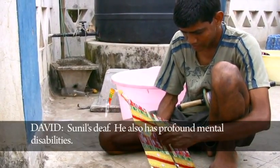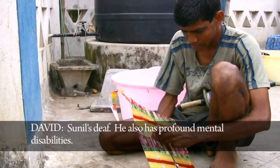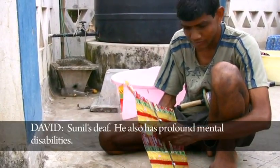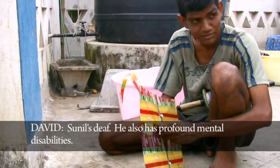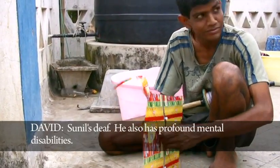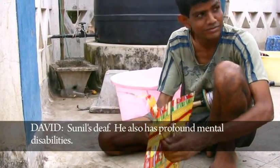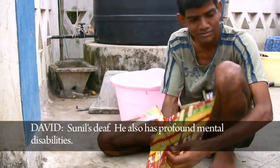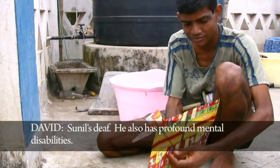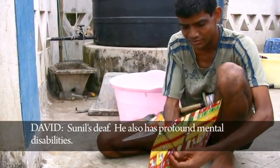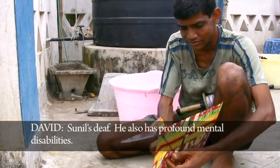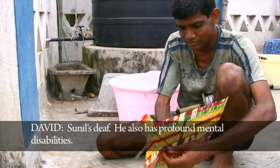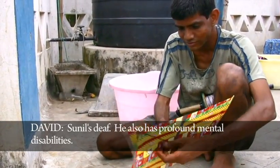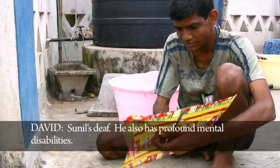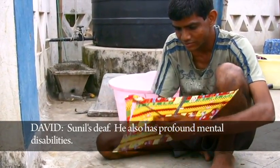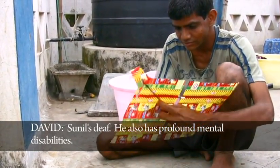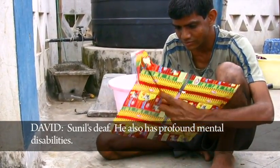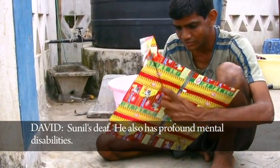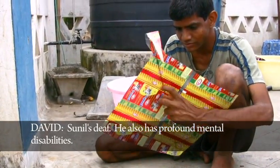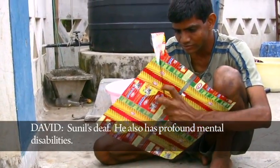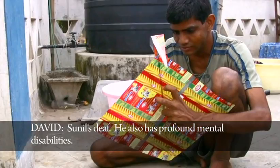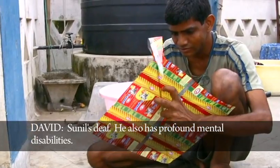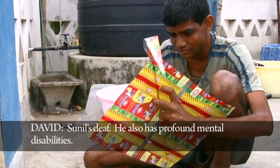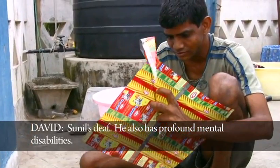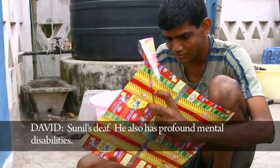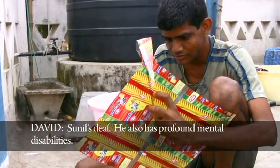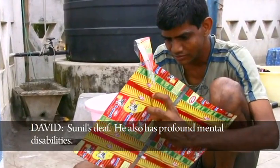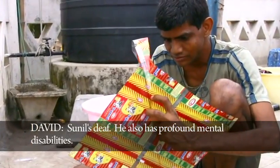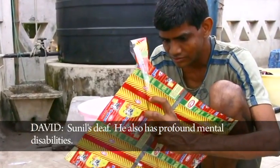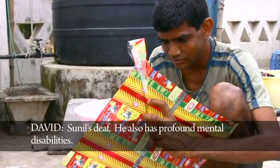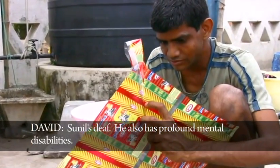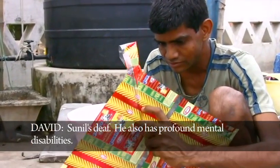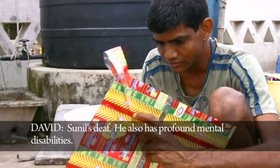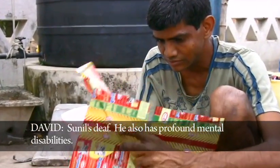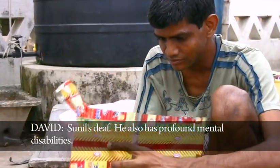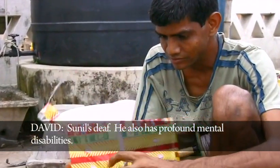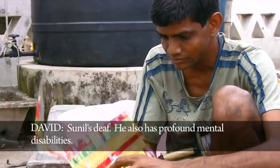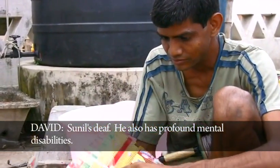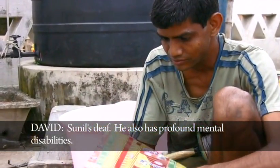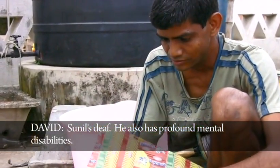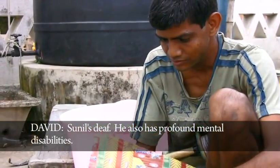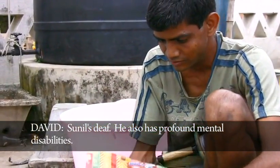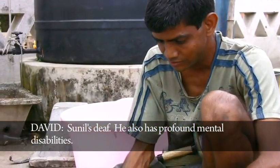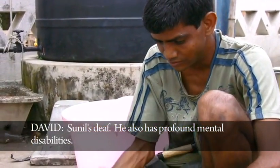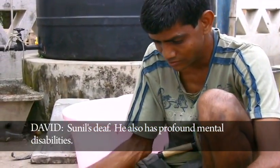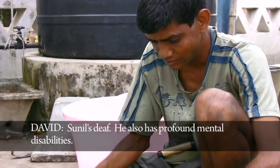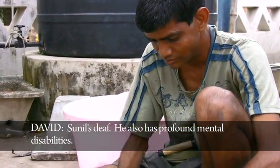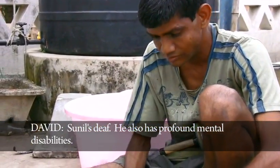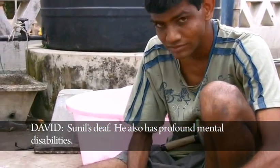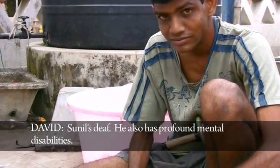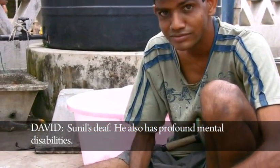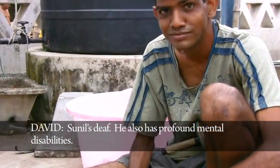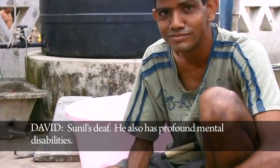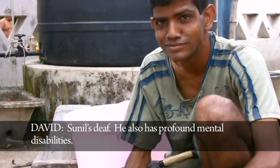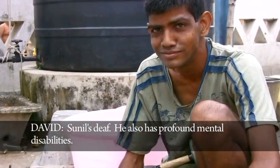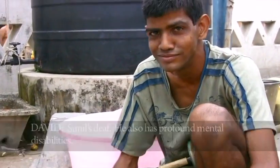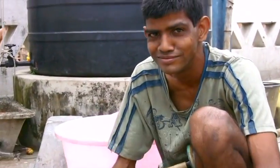Sunil's deaf, and he also has, you know, profound mental disabilities.